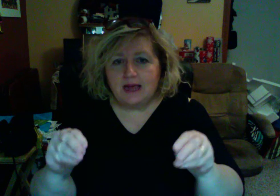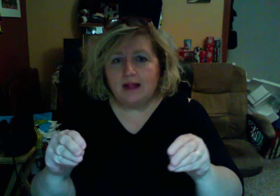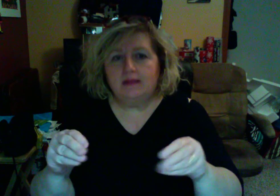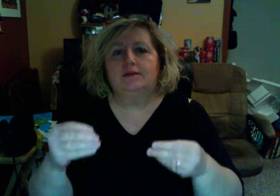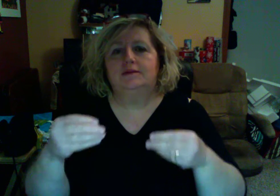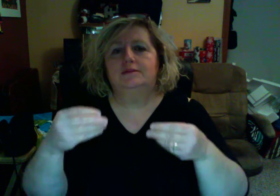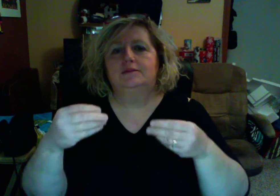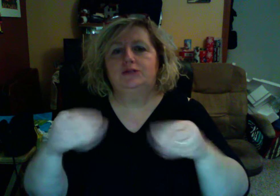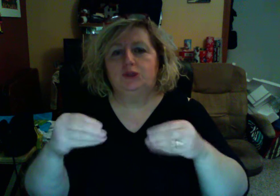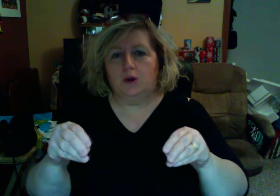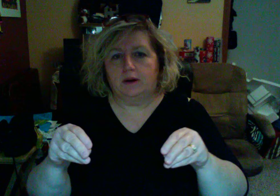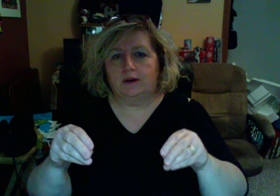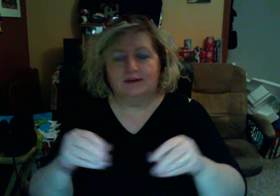sell, store.